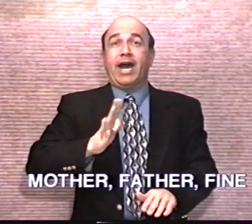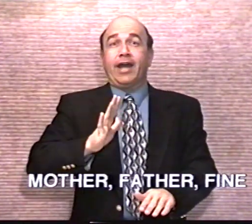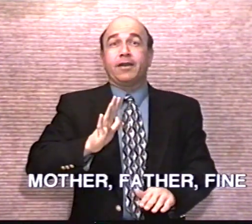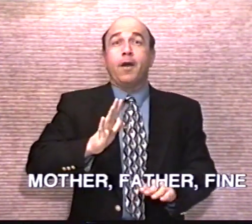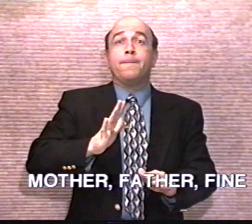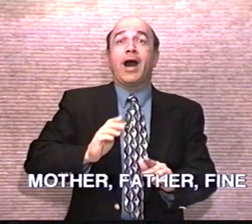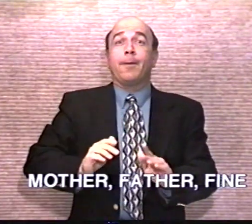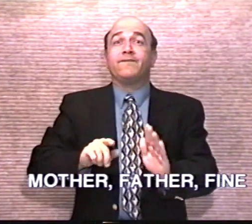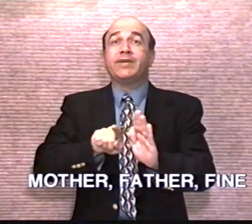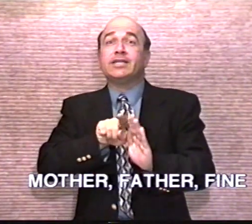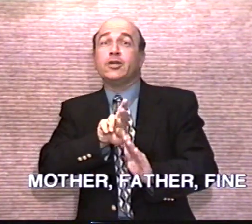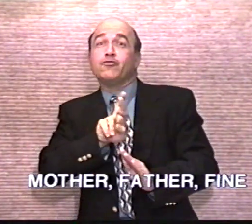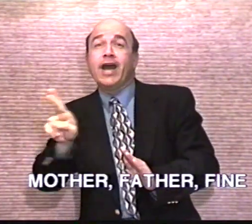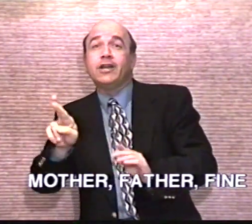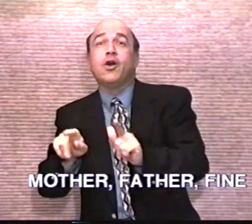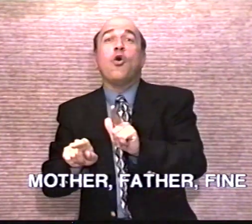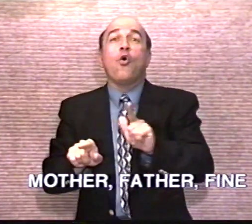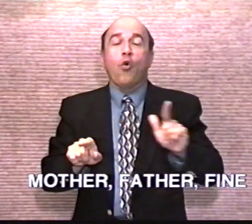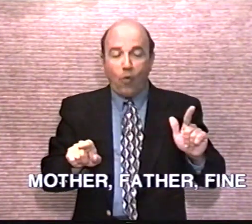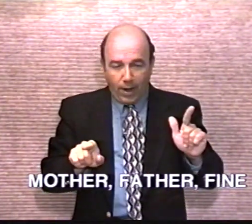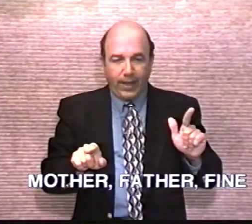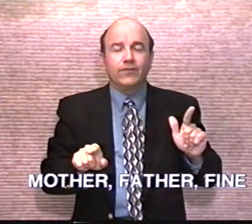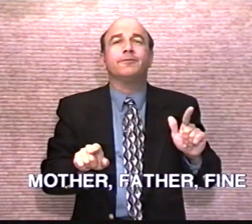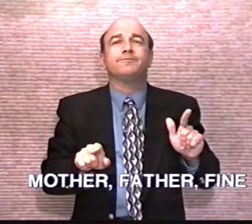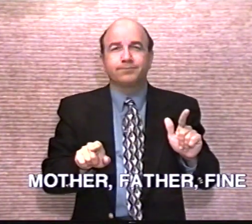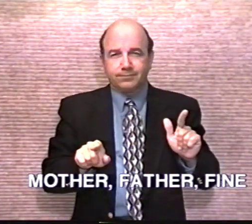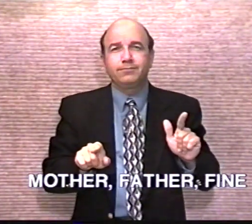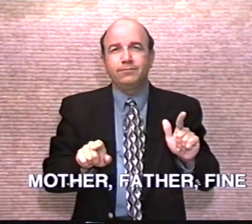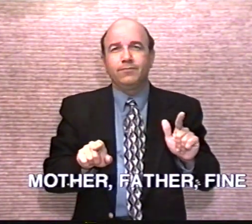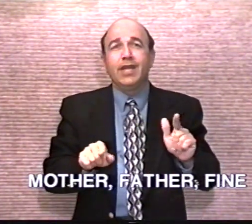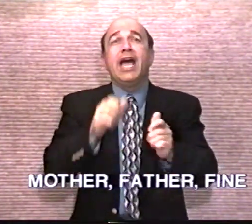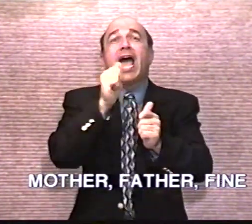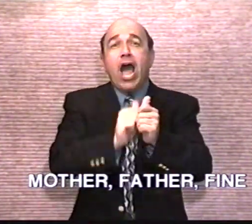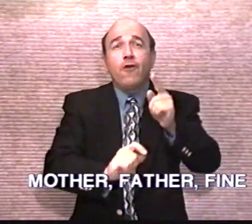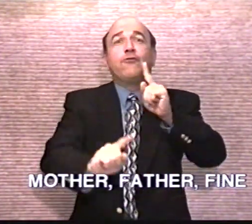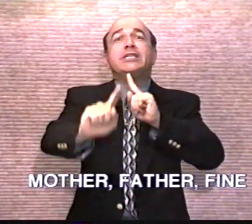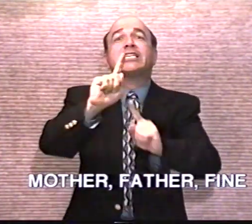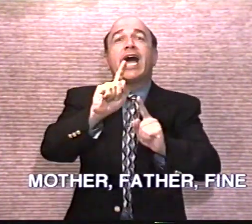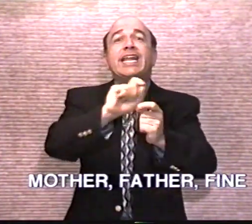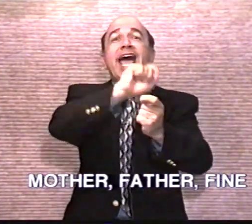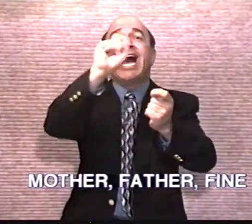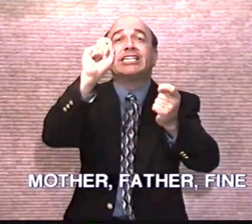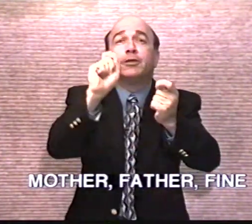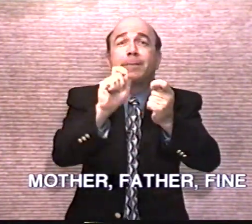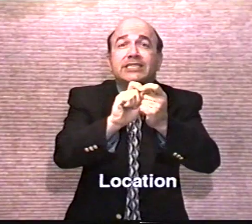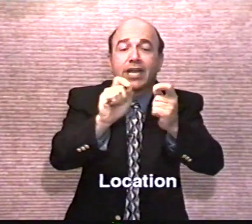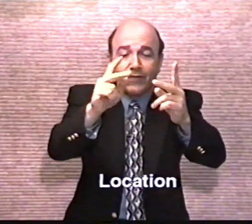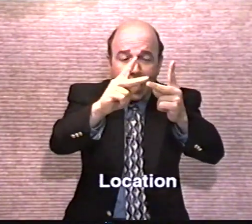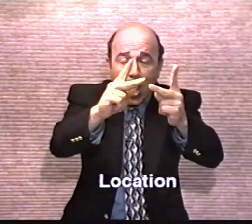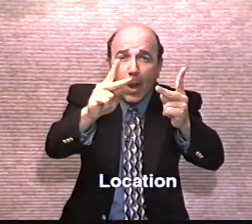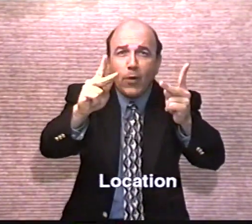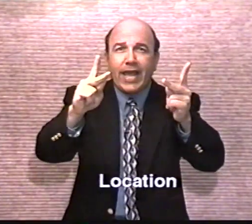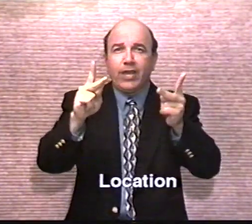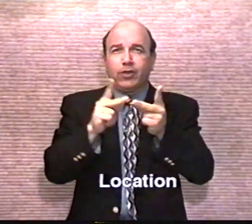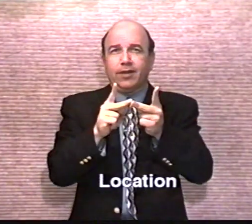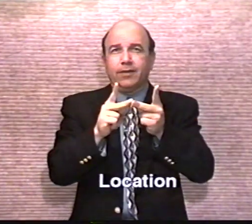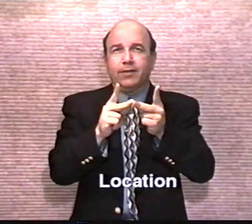fine, palm is facing right or left. Every sign has a specific location.